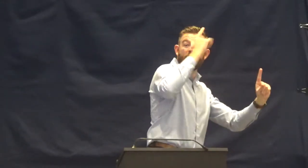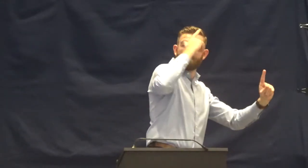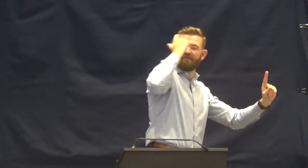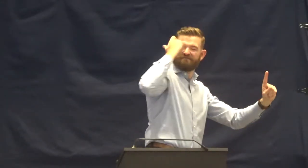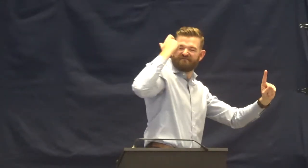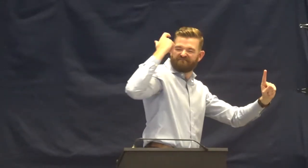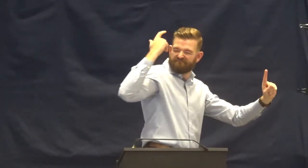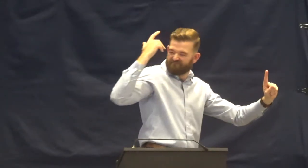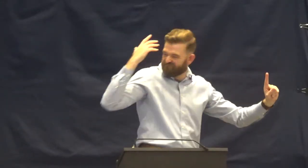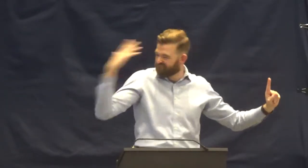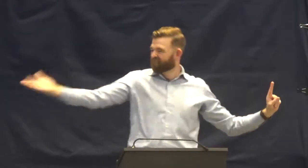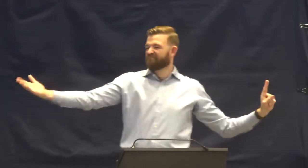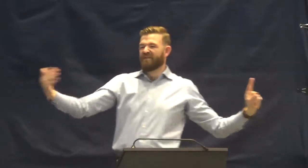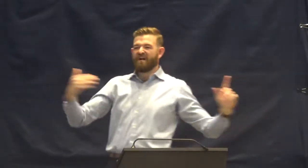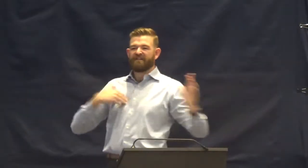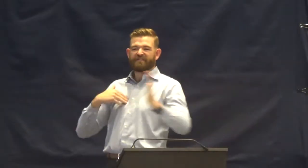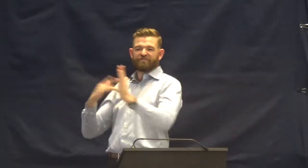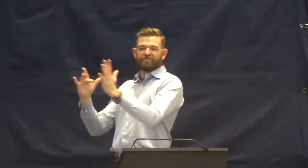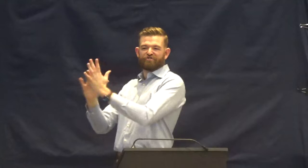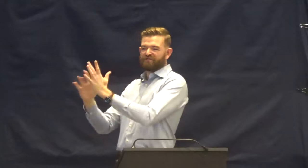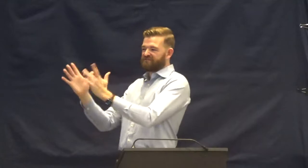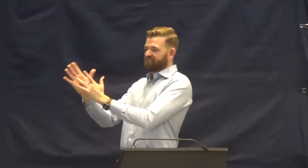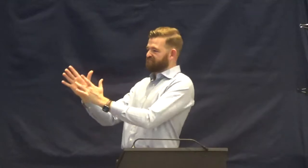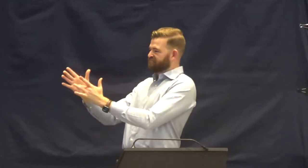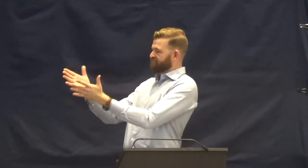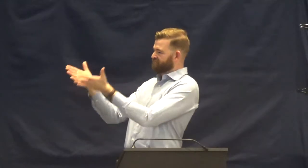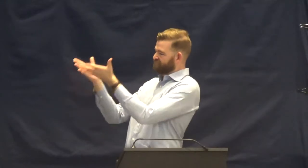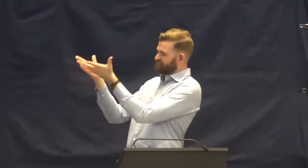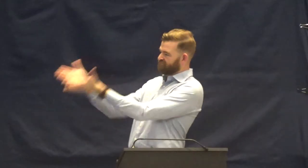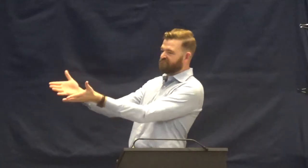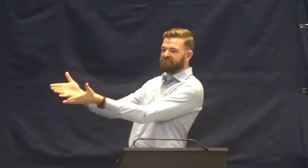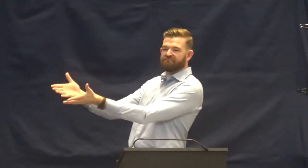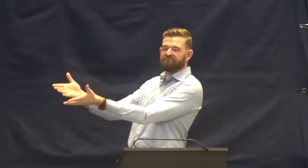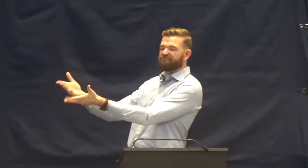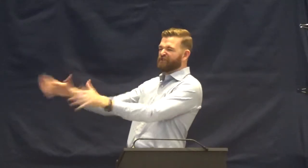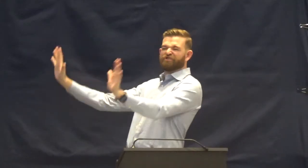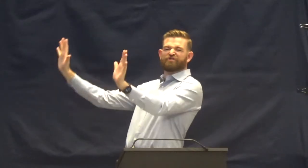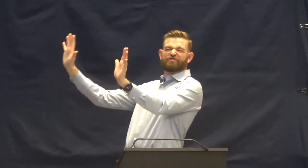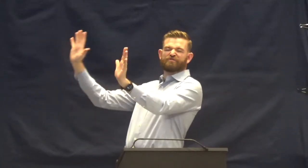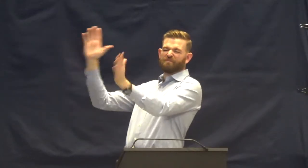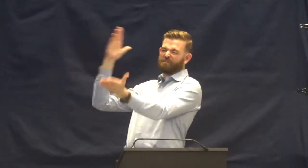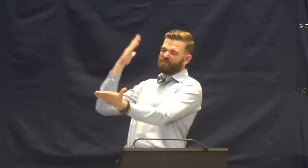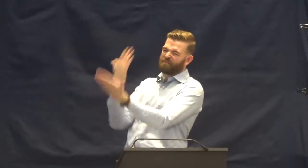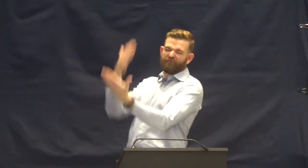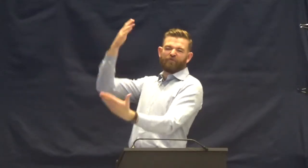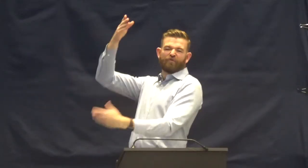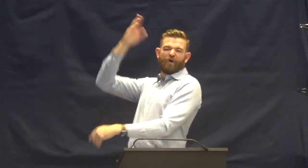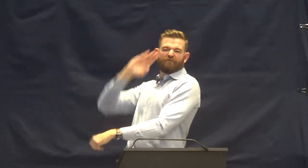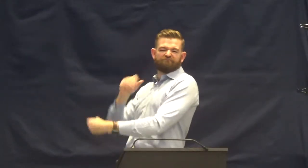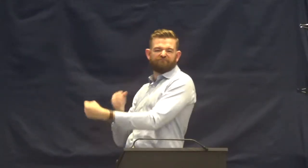say that God is on the side of the rich and wealthy and powerful, because we have